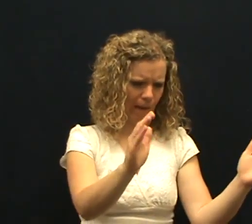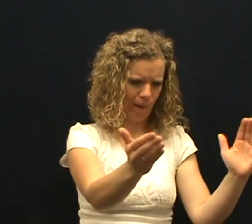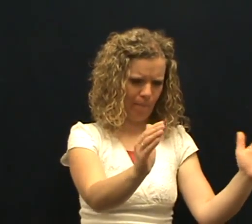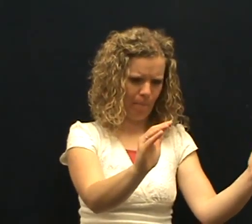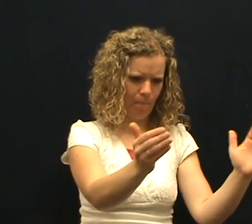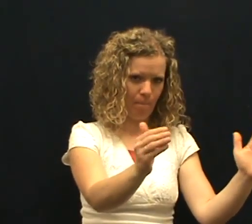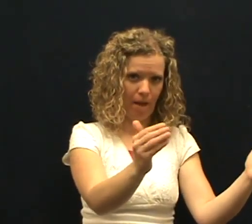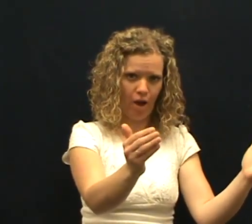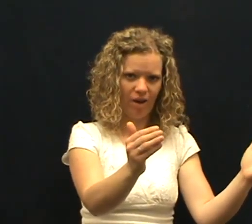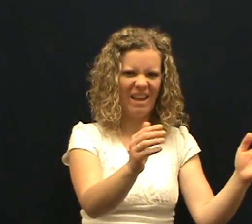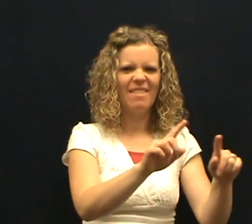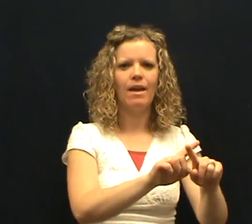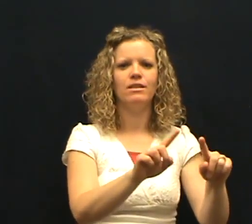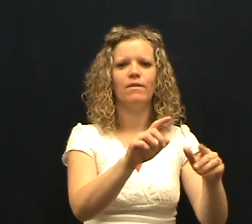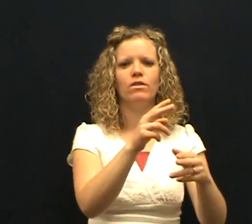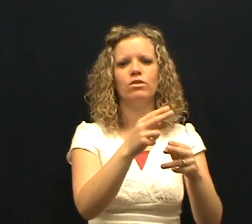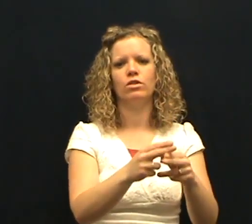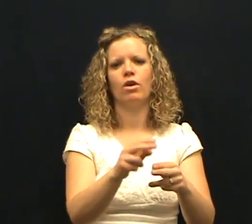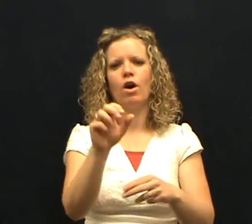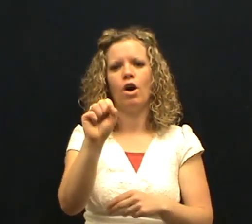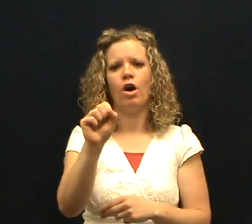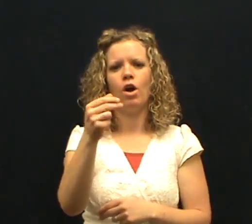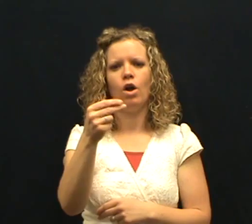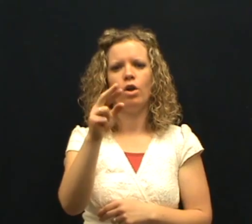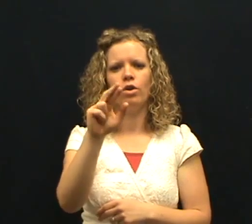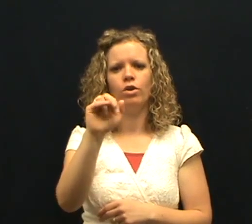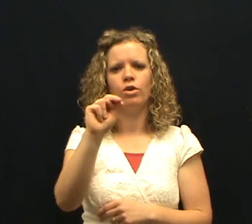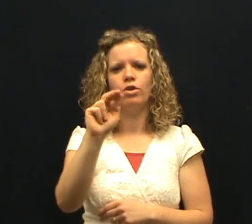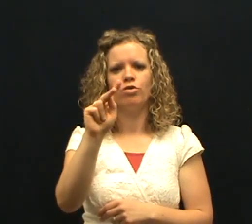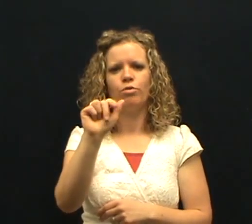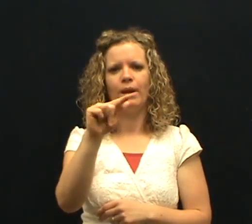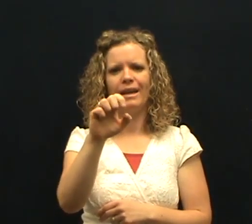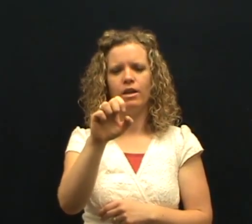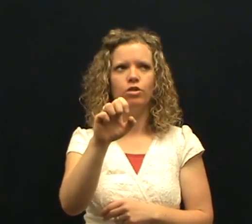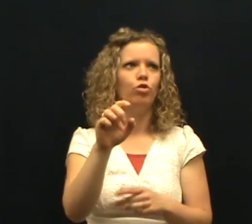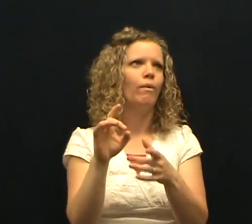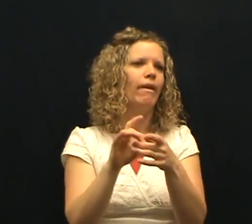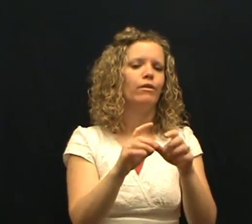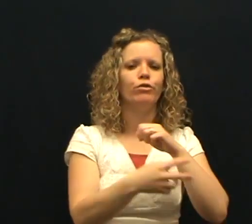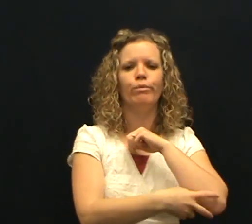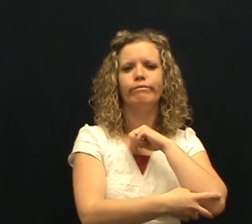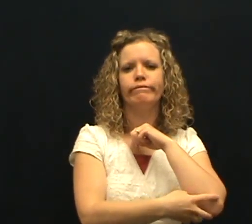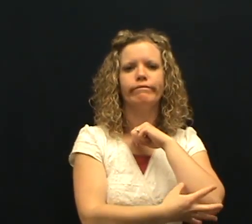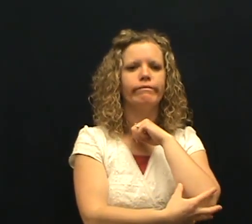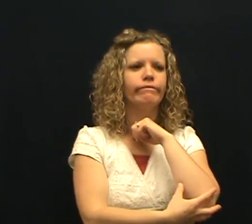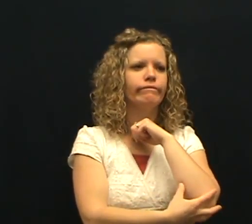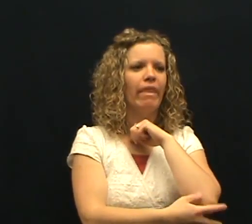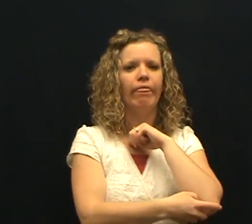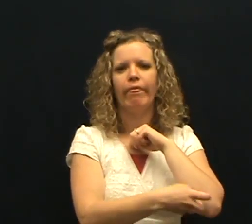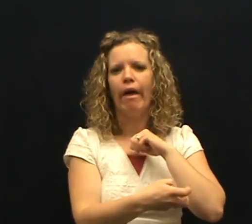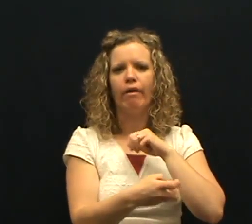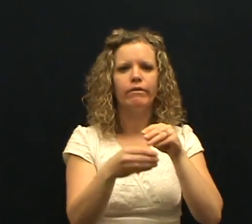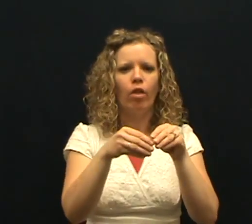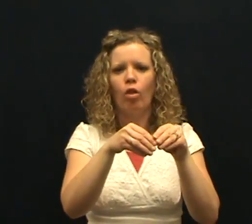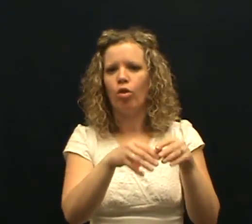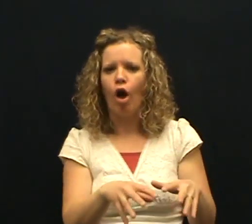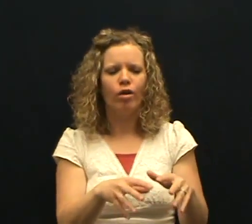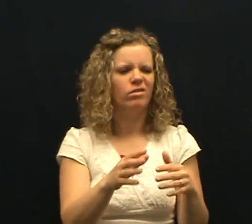called shrinkage. It could be from theft or loss or even evaporation, who knows. In a periodic inventory system,